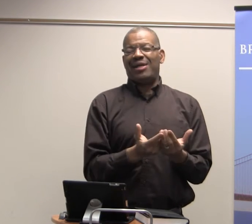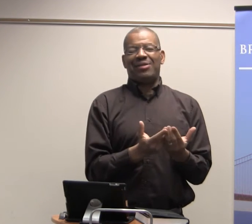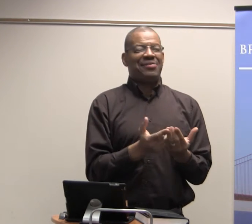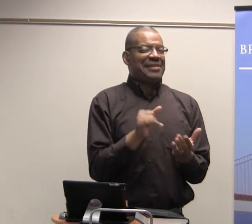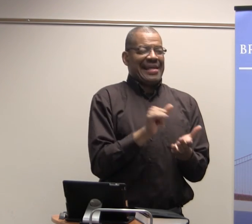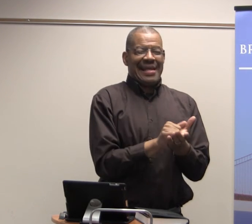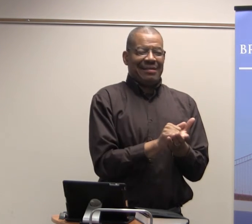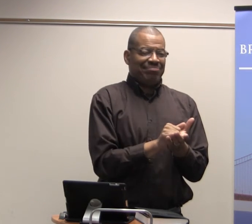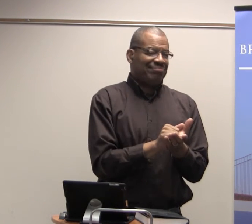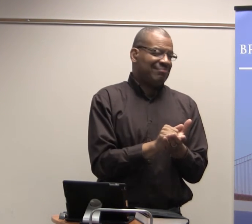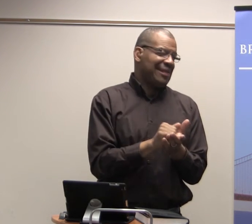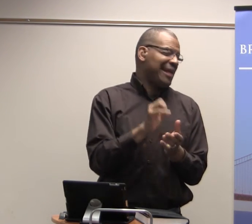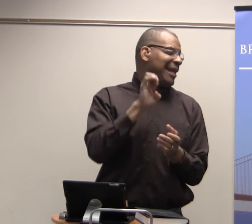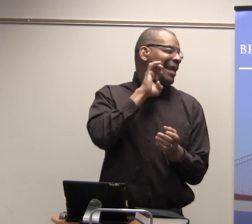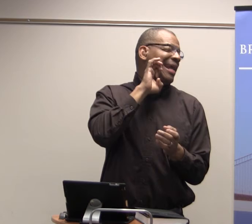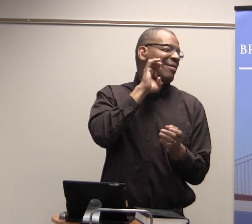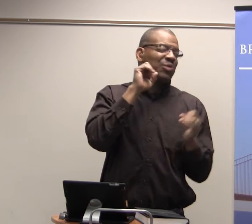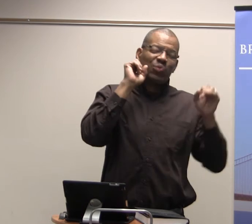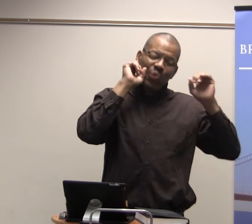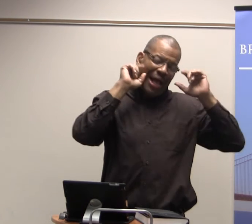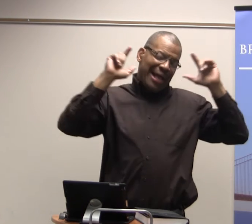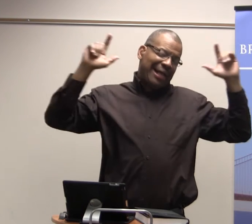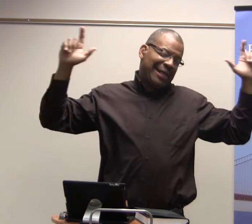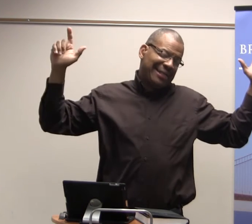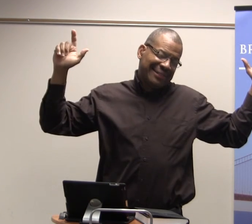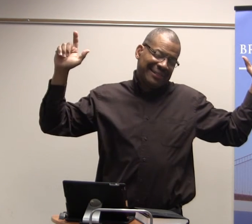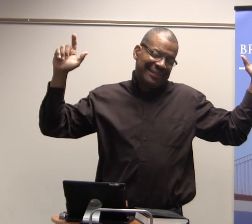somehow that Eve was awake,